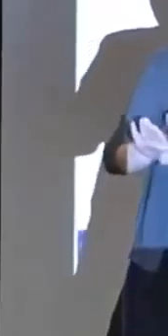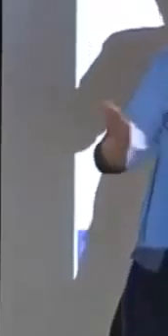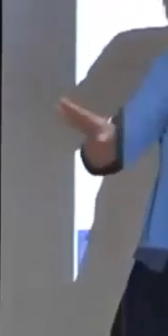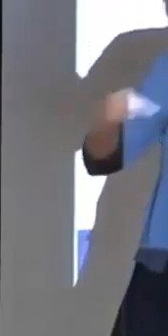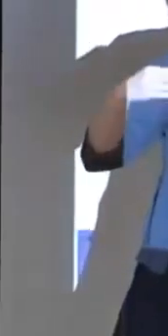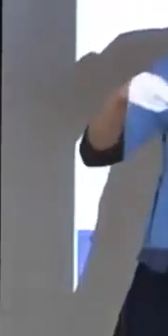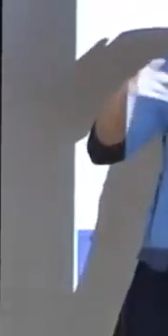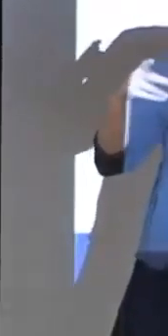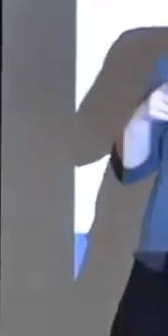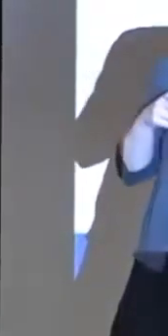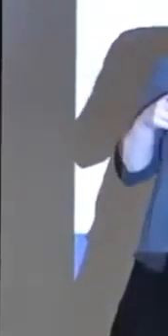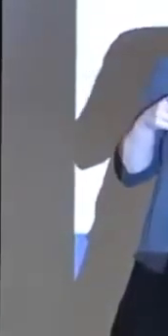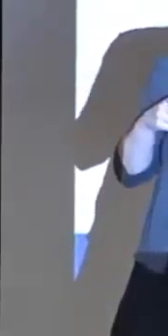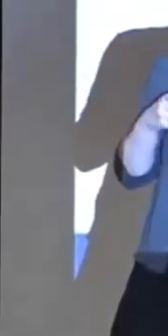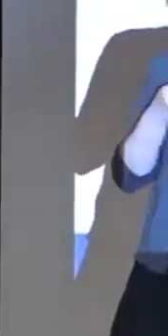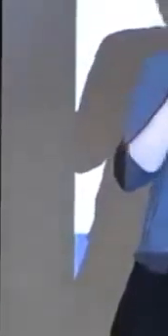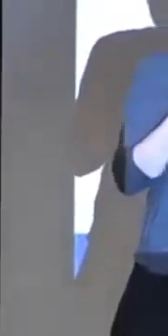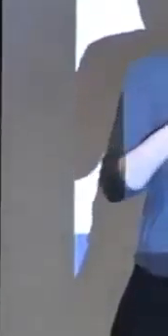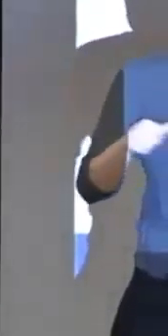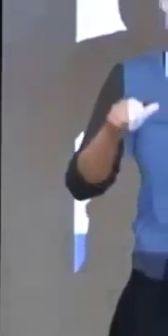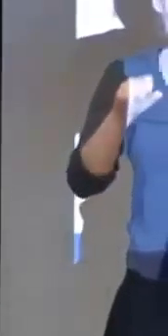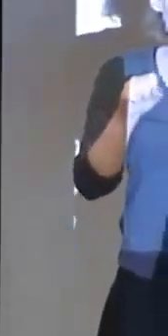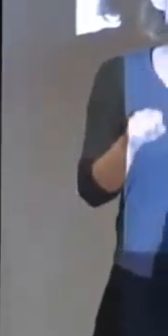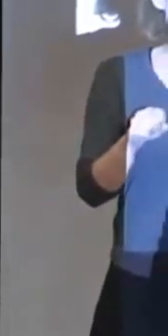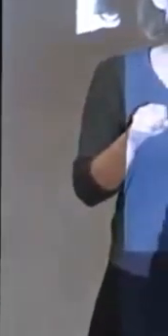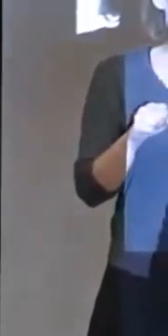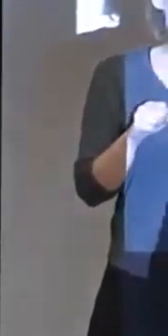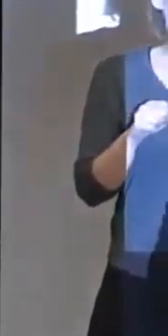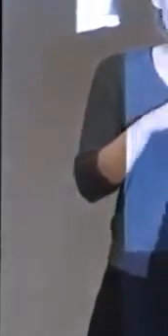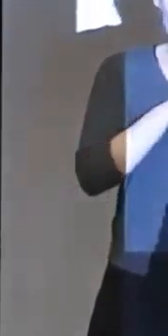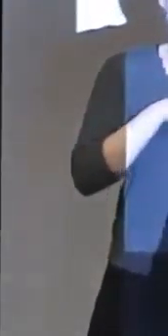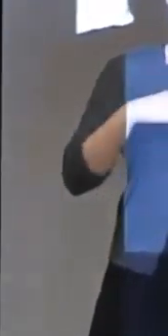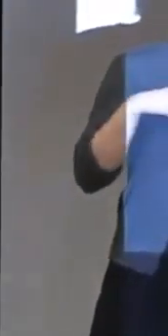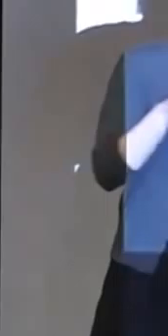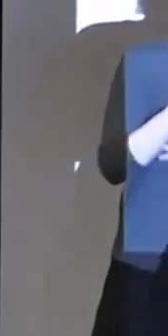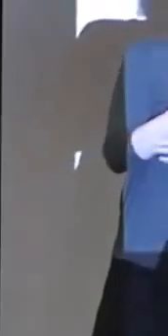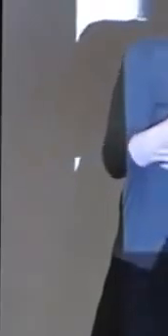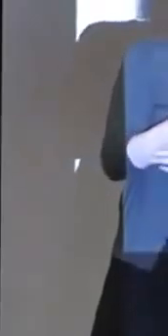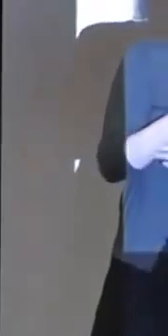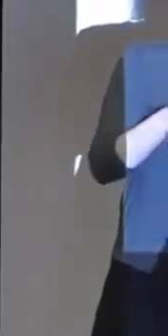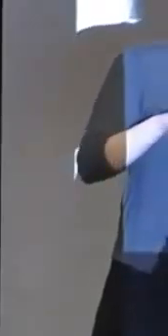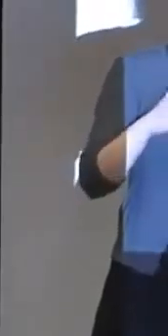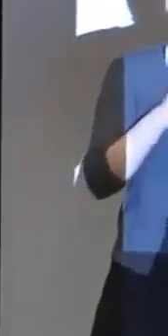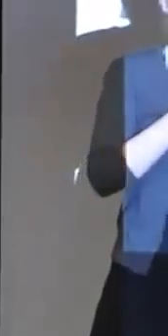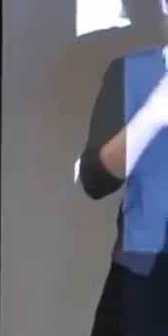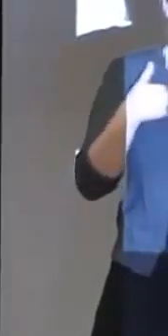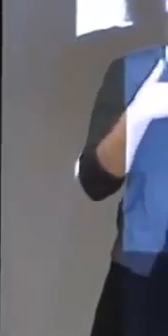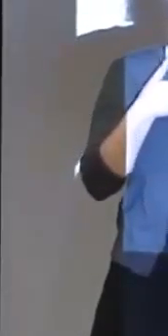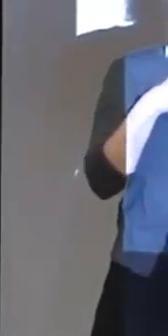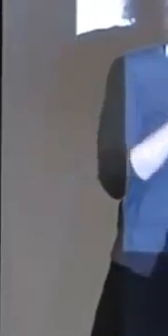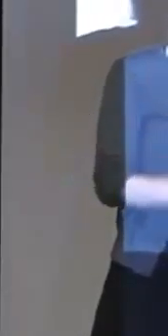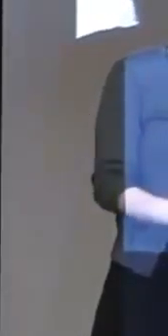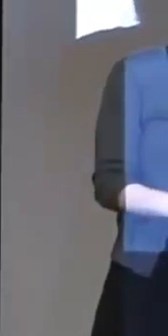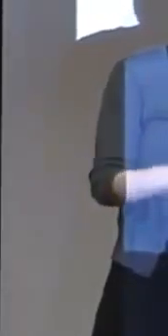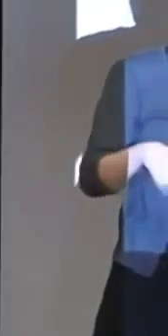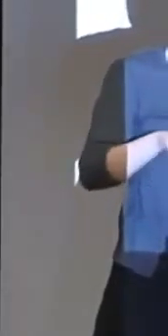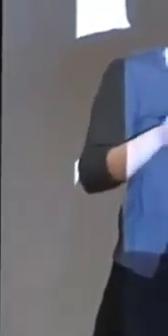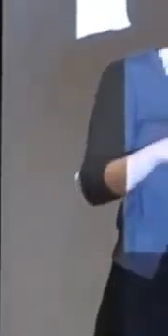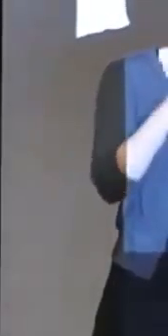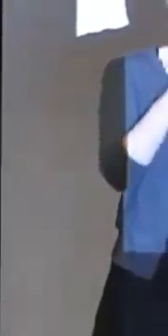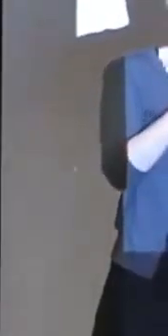for discussion. Anyone may be a convener, faculty, students, staff, community members. We invite you to pose those